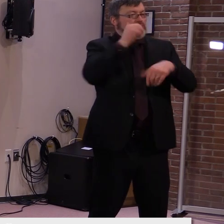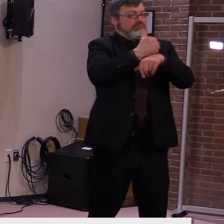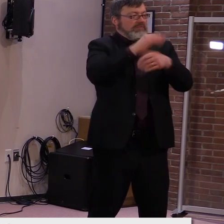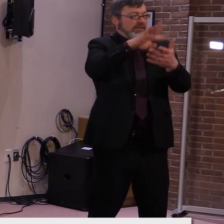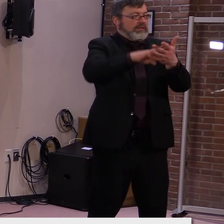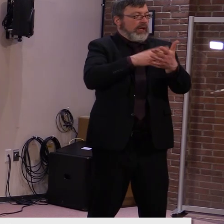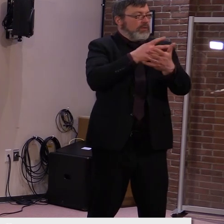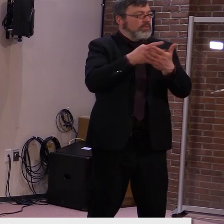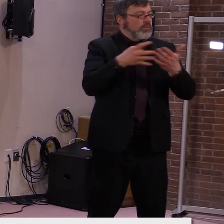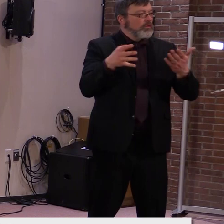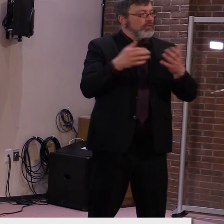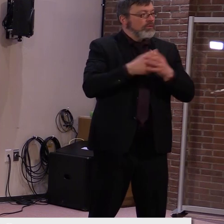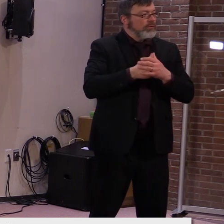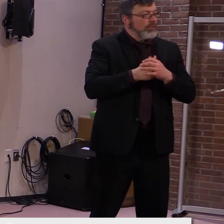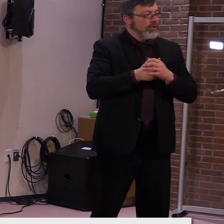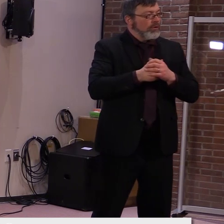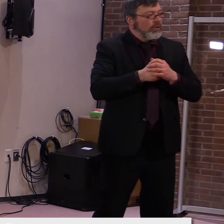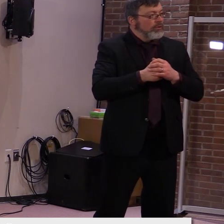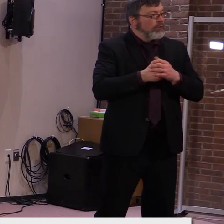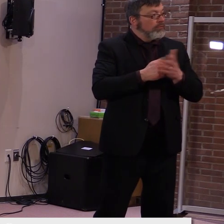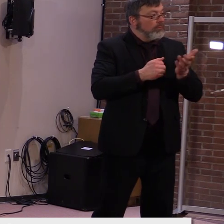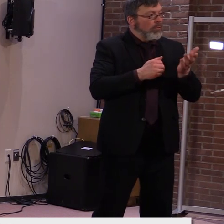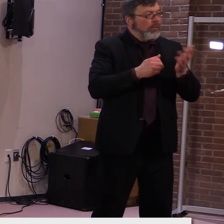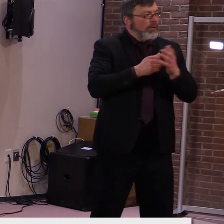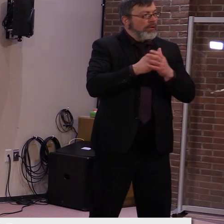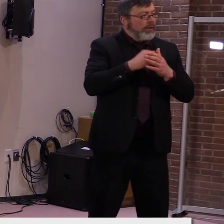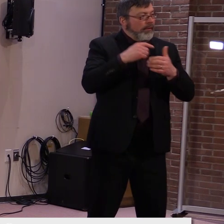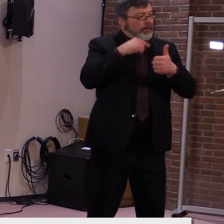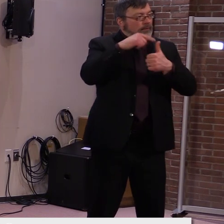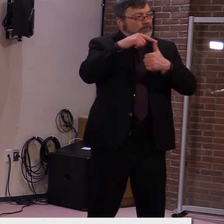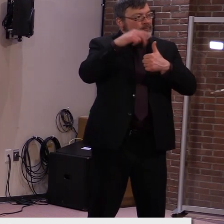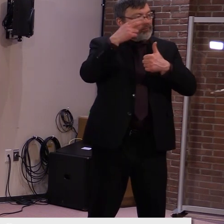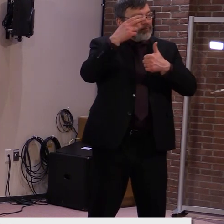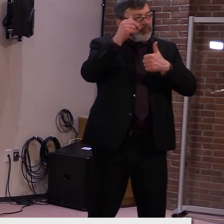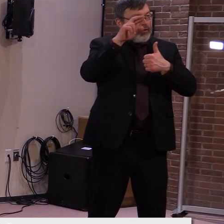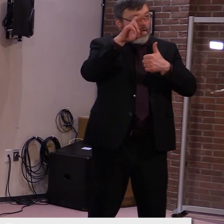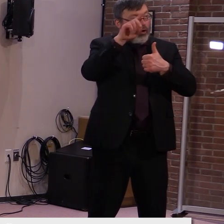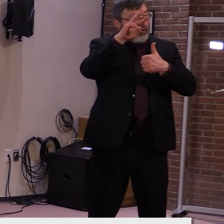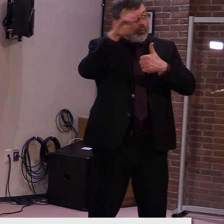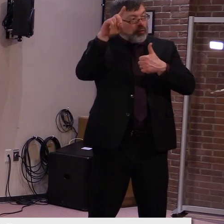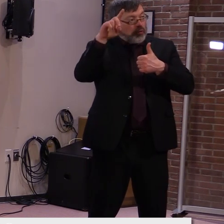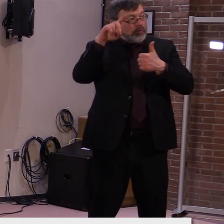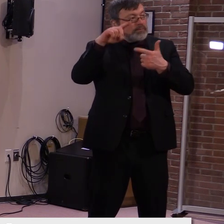Mill River, and all Bennington County's district schools.